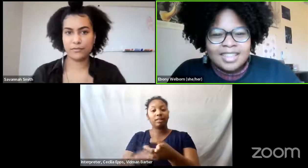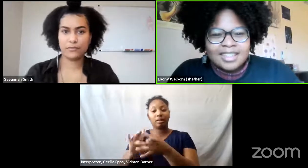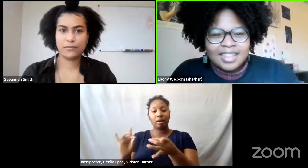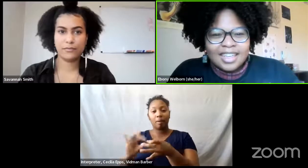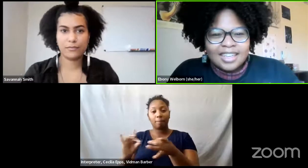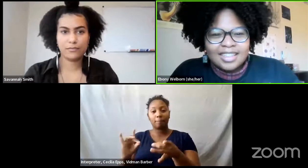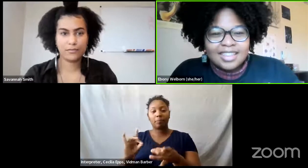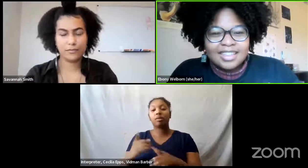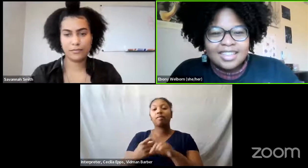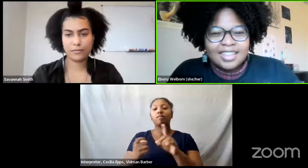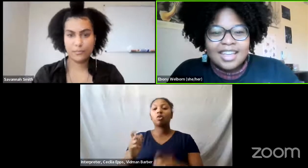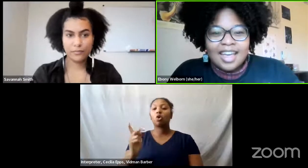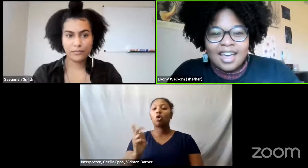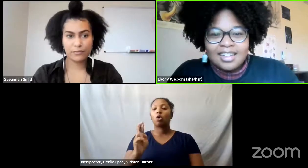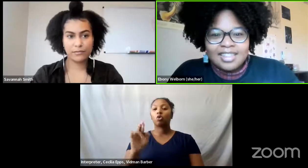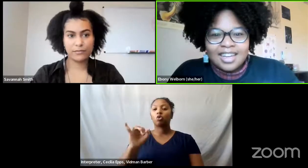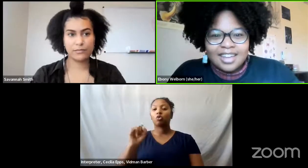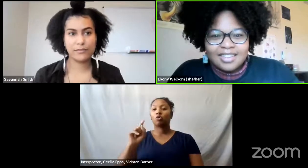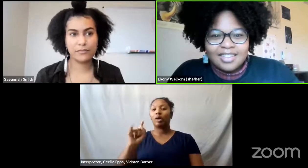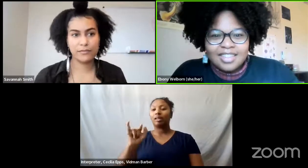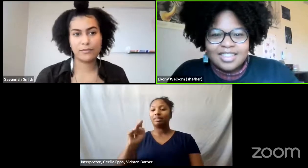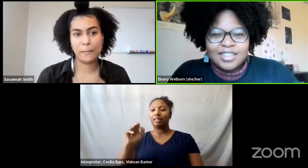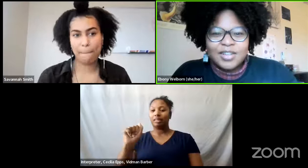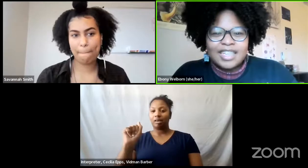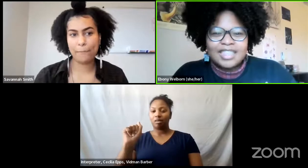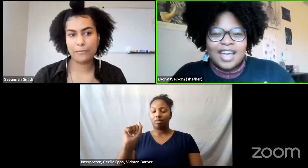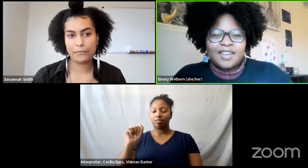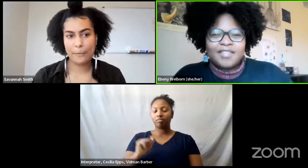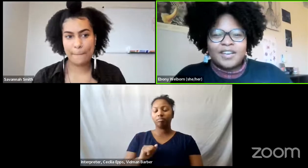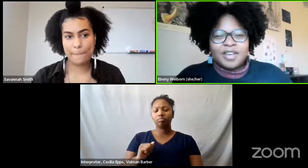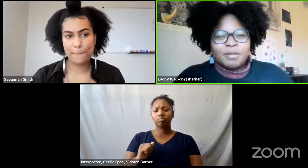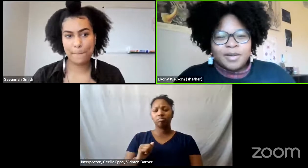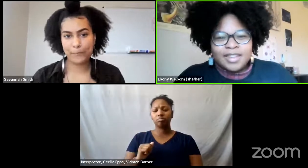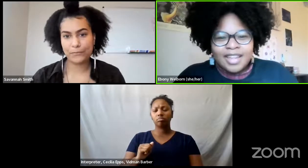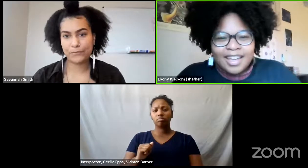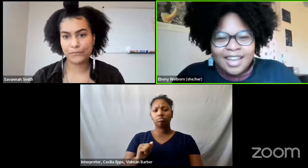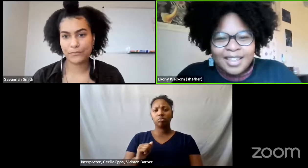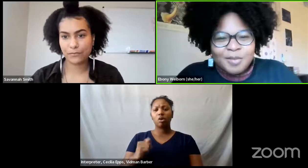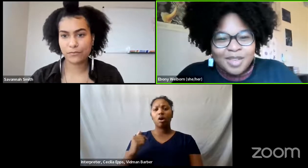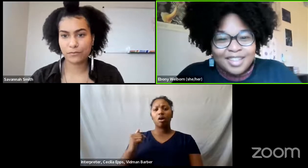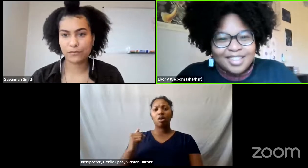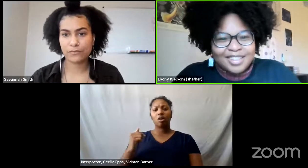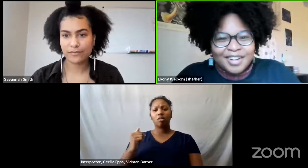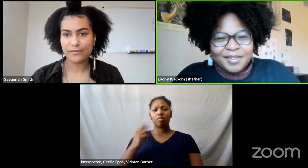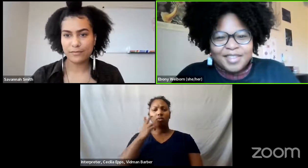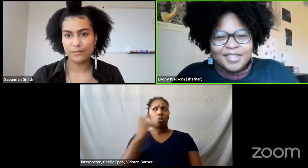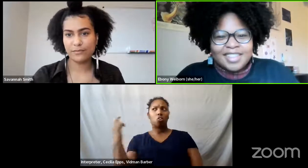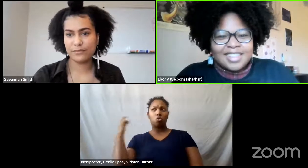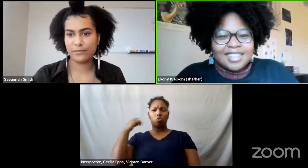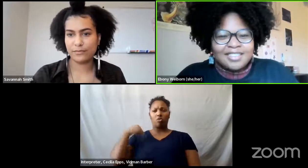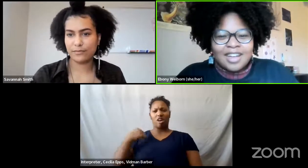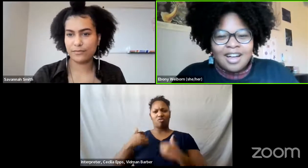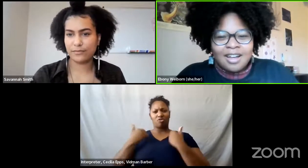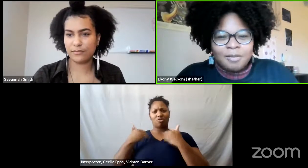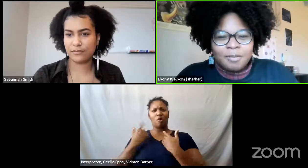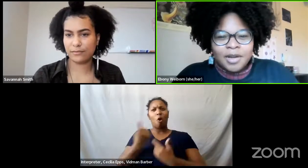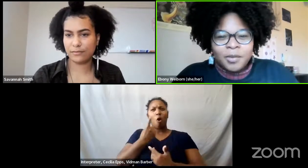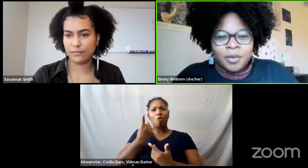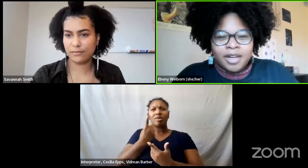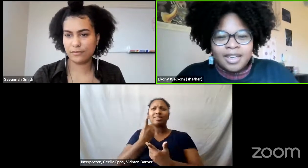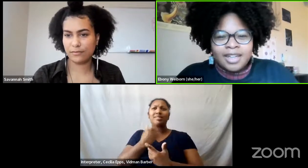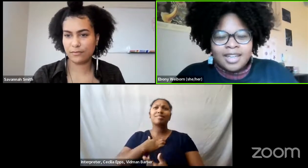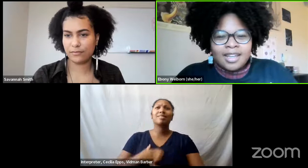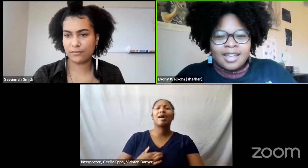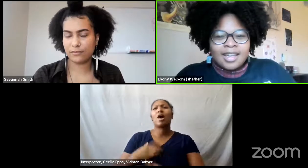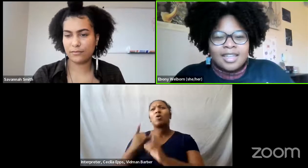Christina said, as a child, tried to have every birthday at the beach. Always felt a sense of calm by